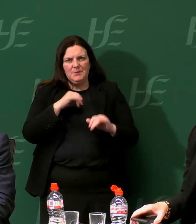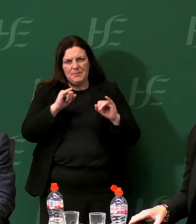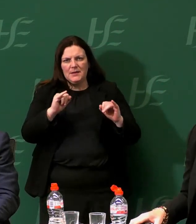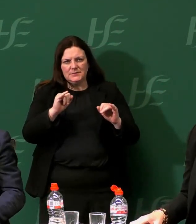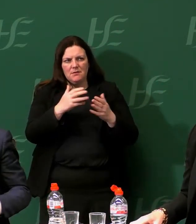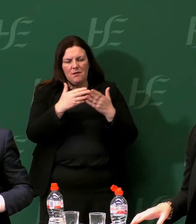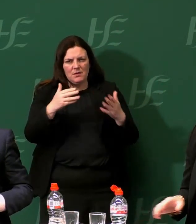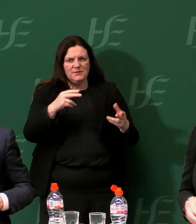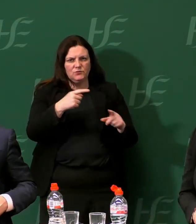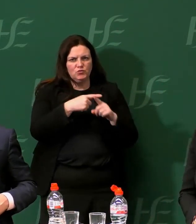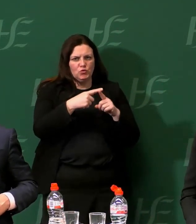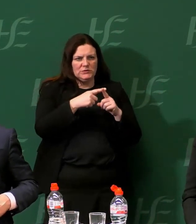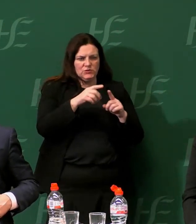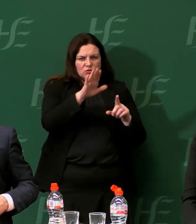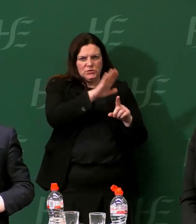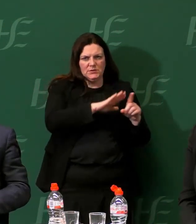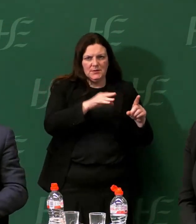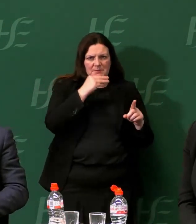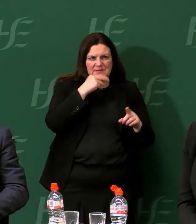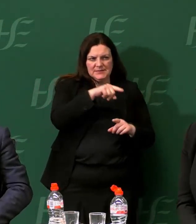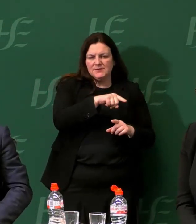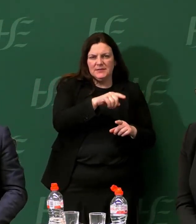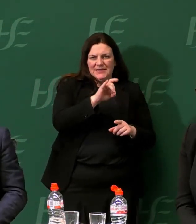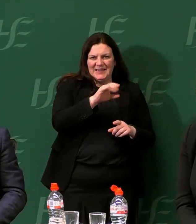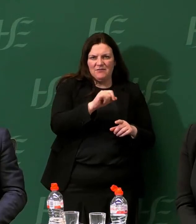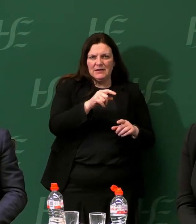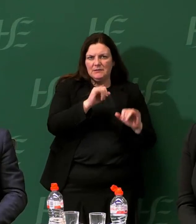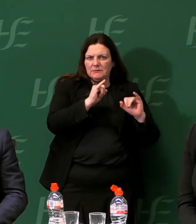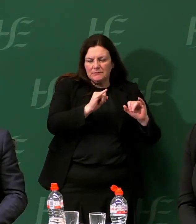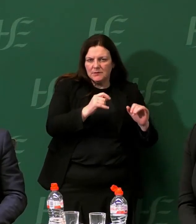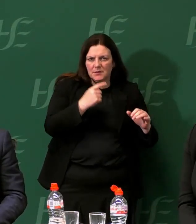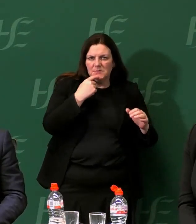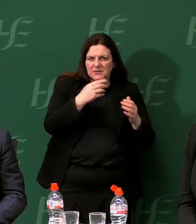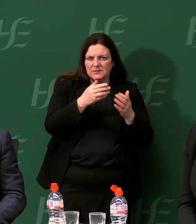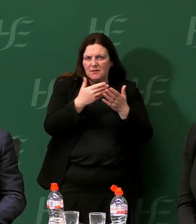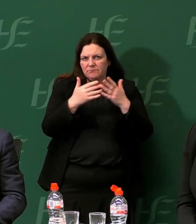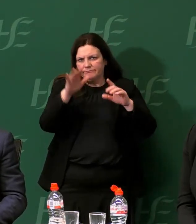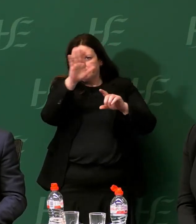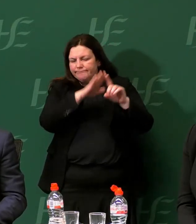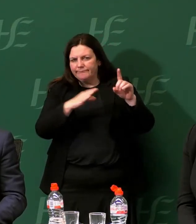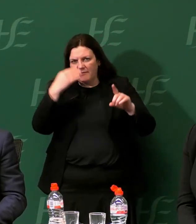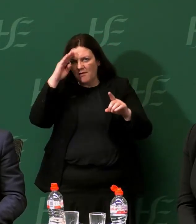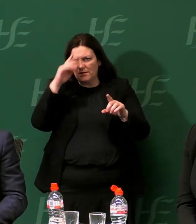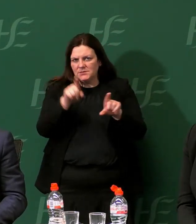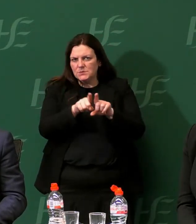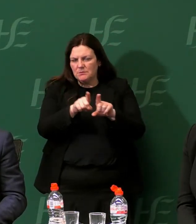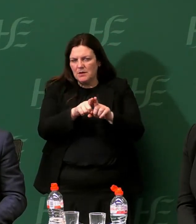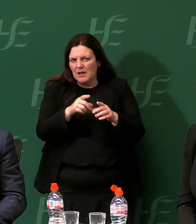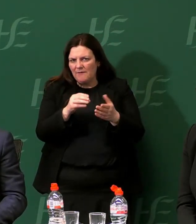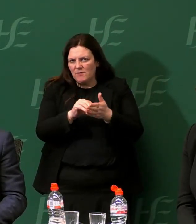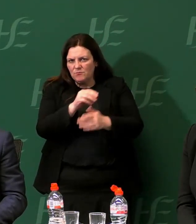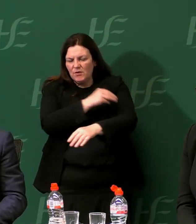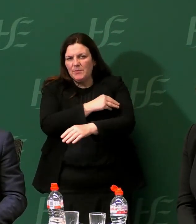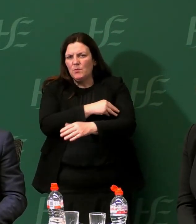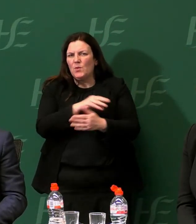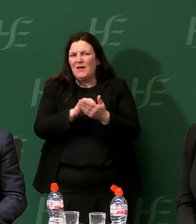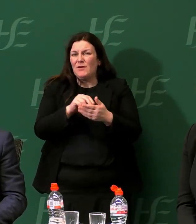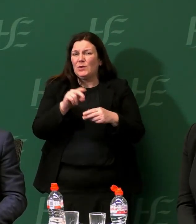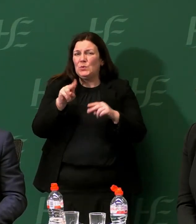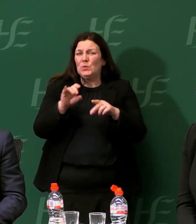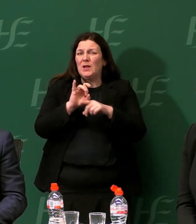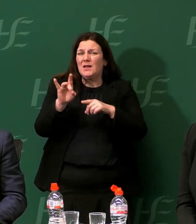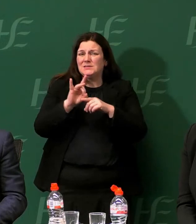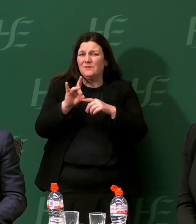terms of shortage, and we're working to see how we can improve that situation. We have a new approach in terms of an internship type model